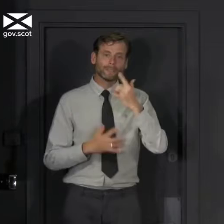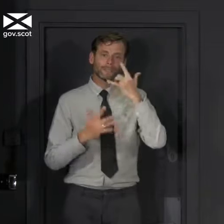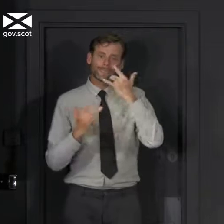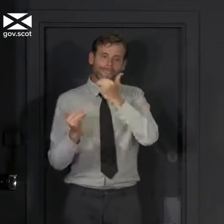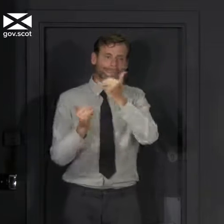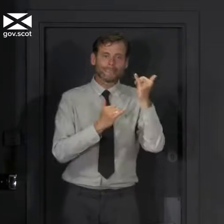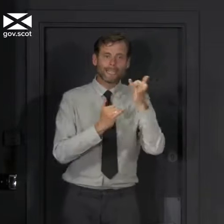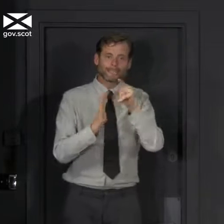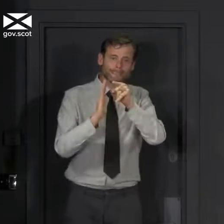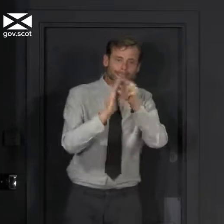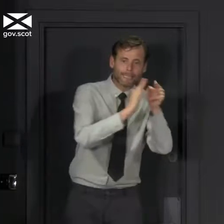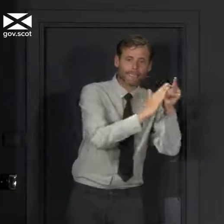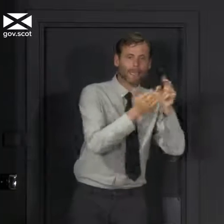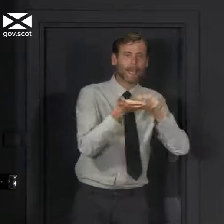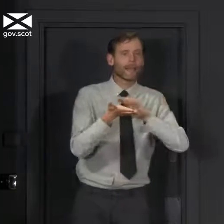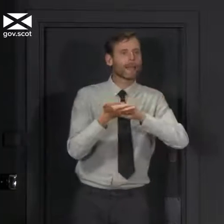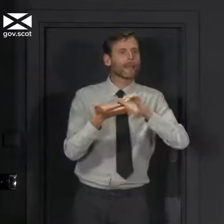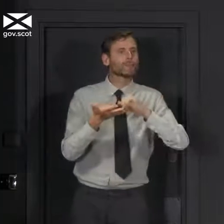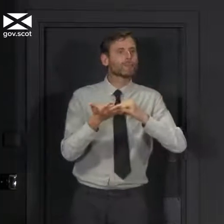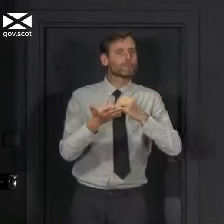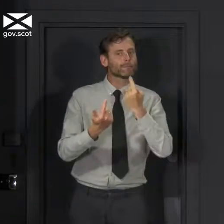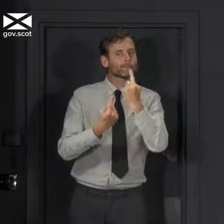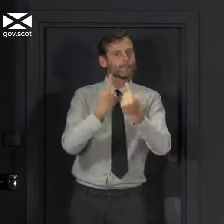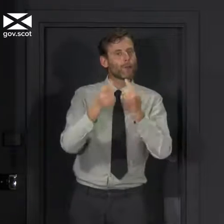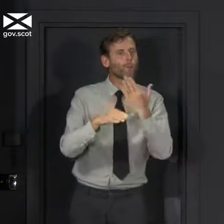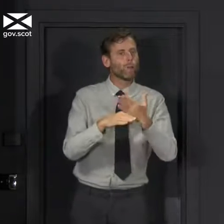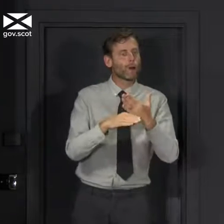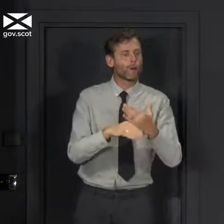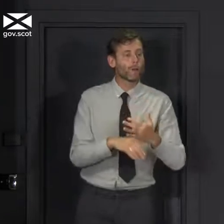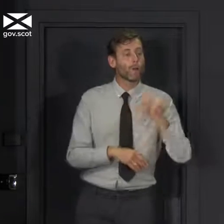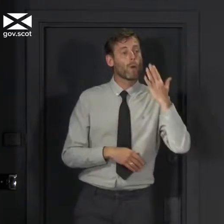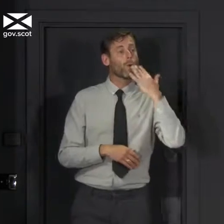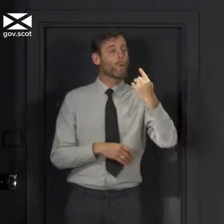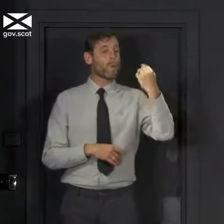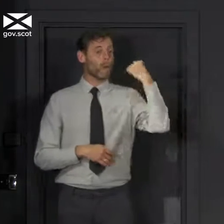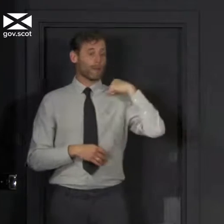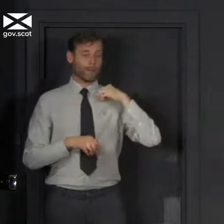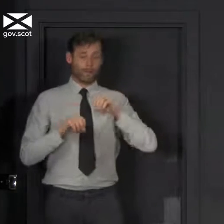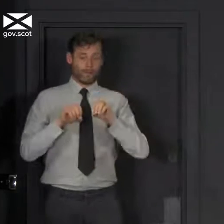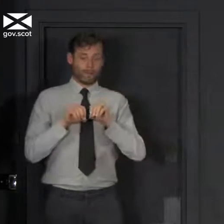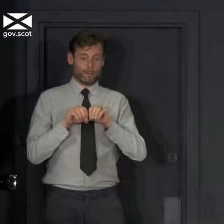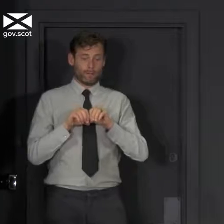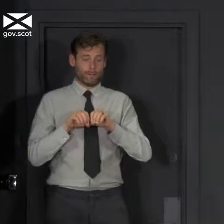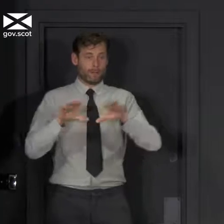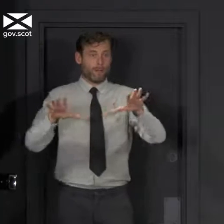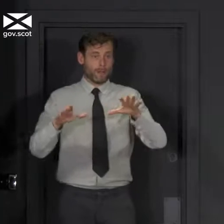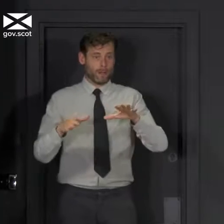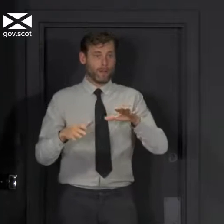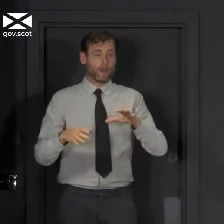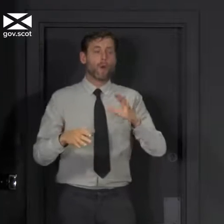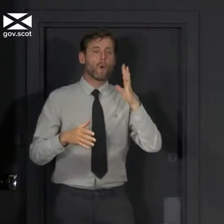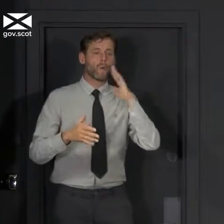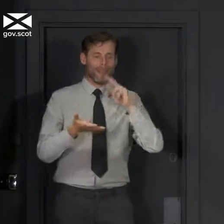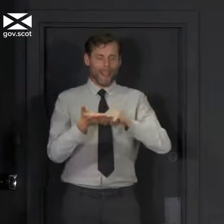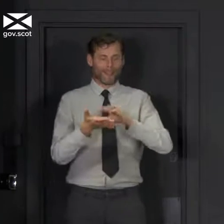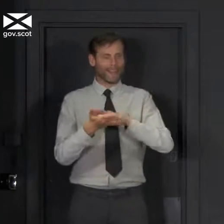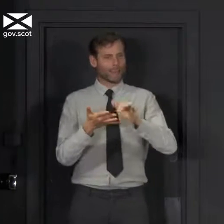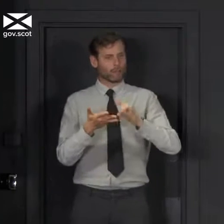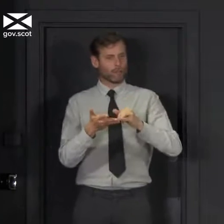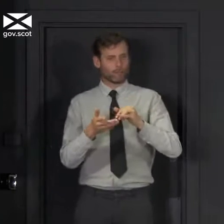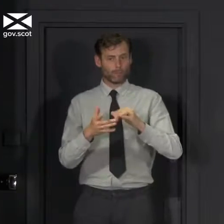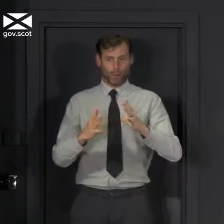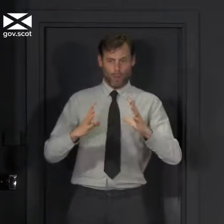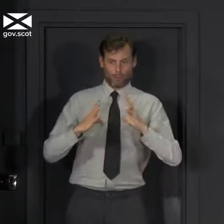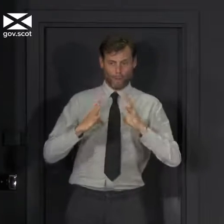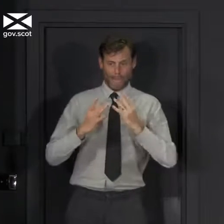of NHS staff, when the pandemic and the NHS was preparing itself for the